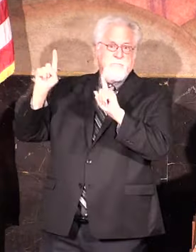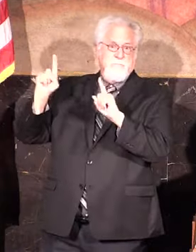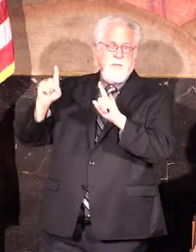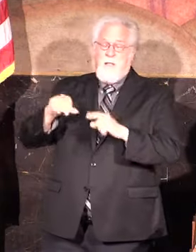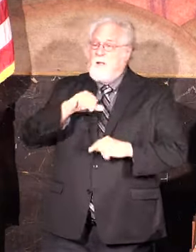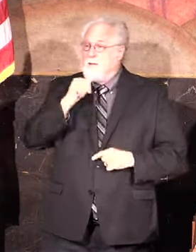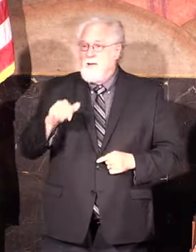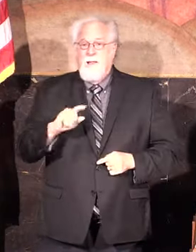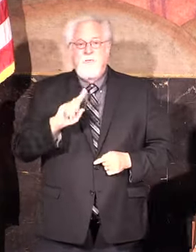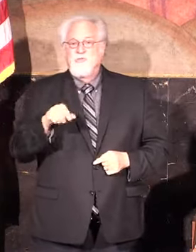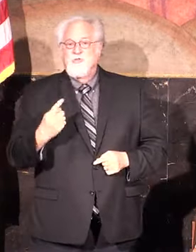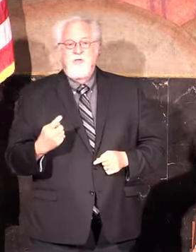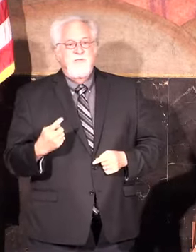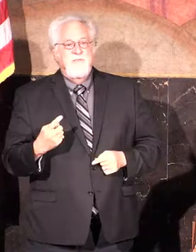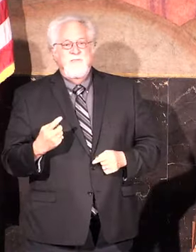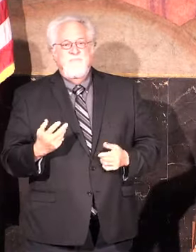just